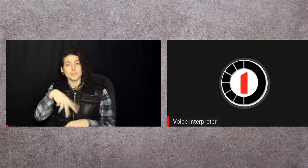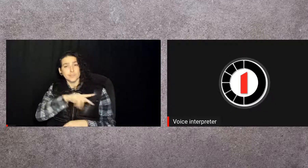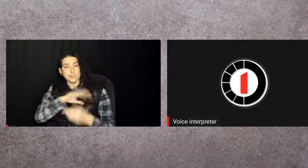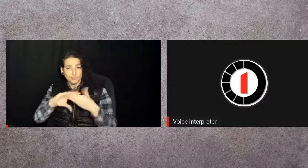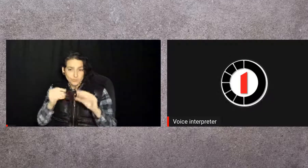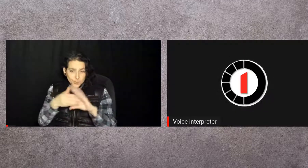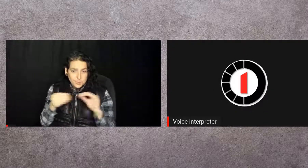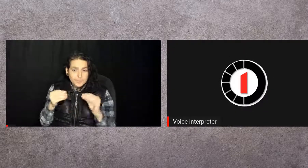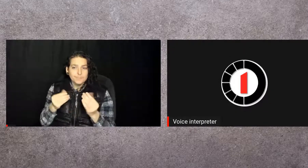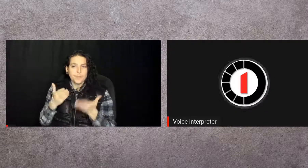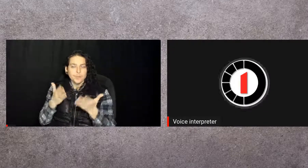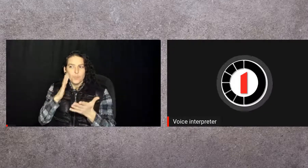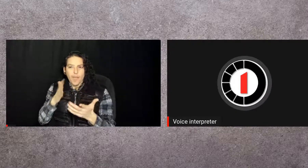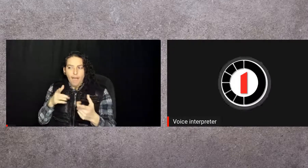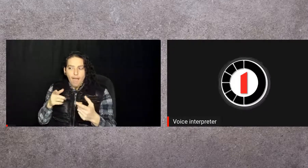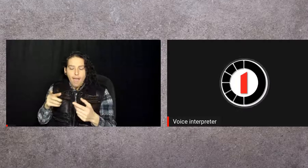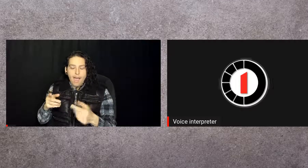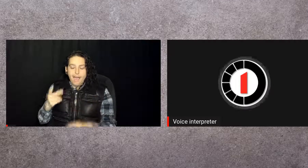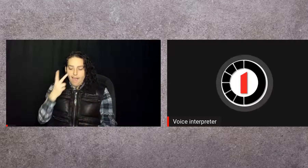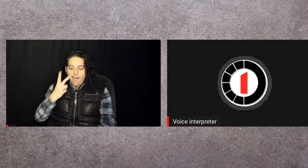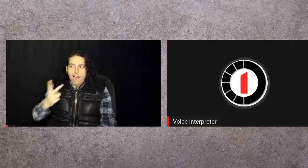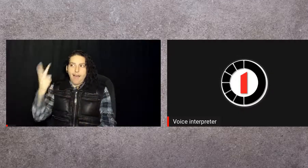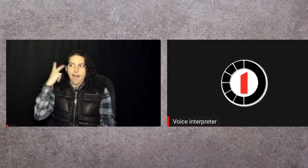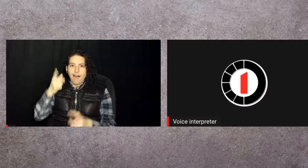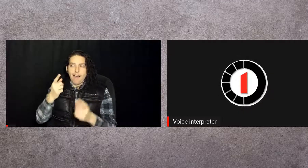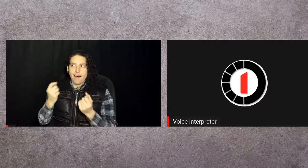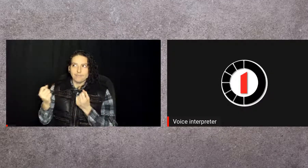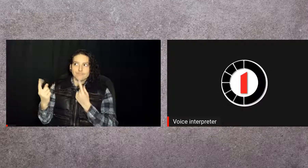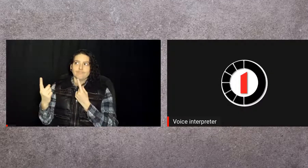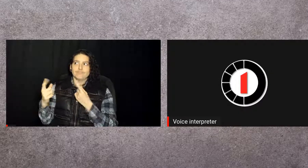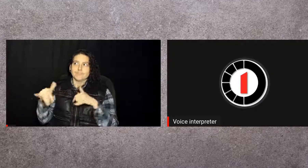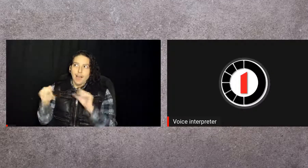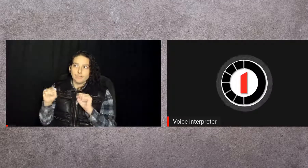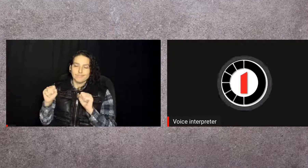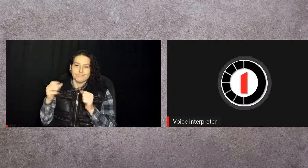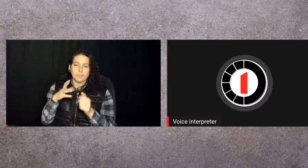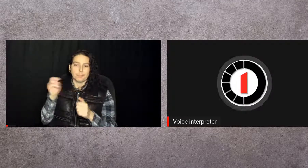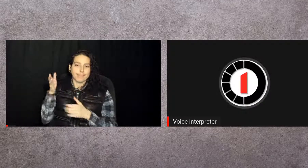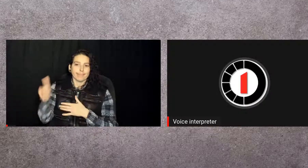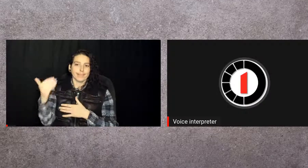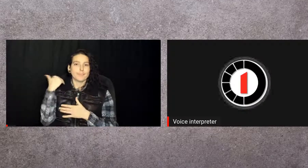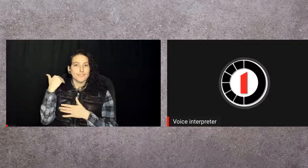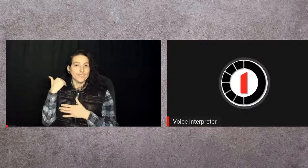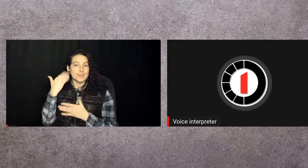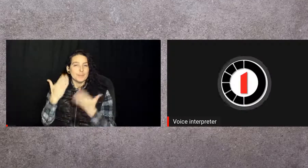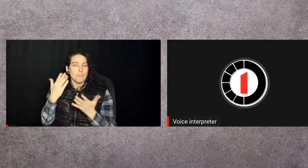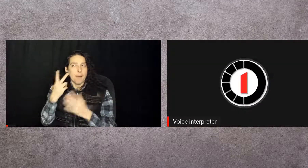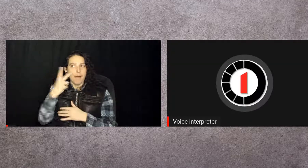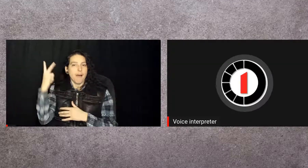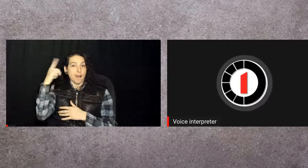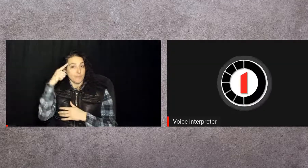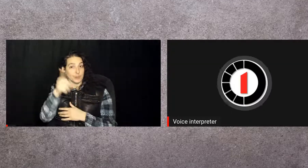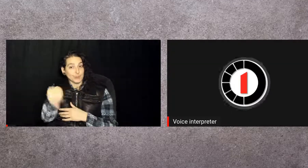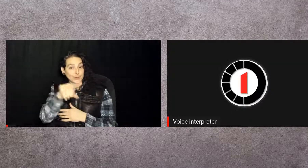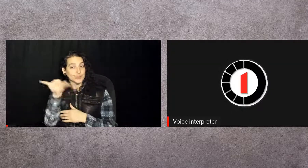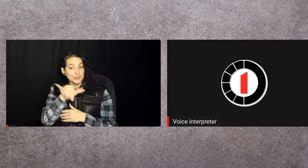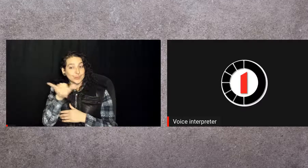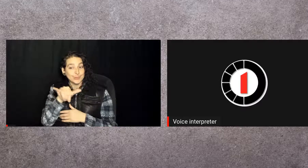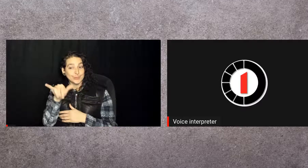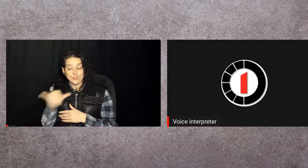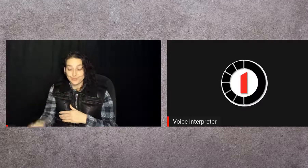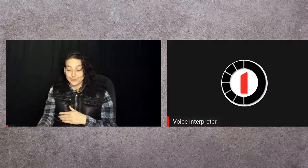series Elodefo, and their personal stories may bring up personal memories for you too.